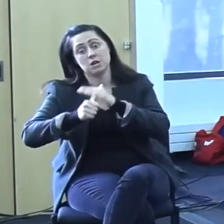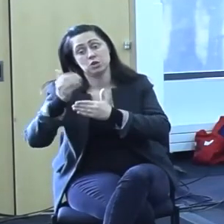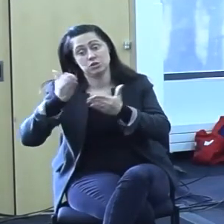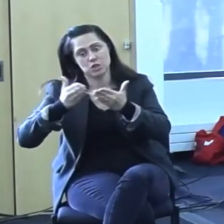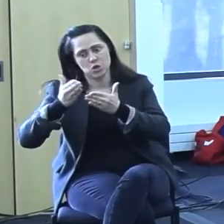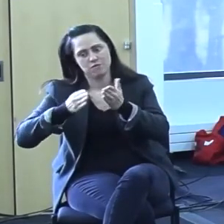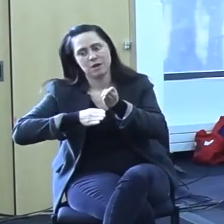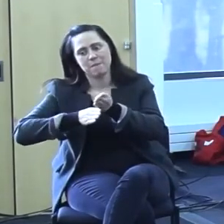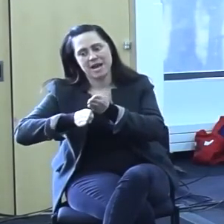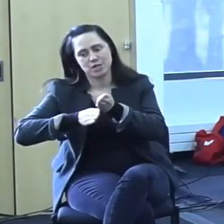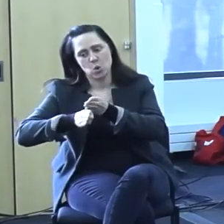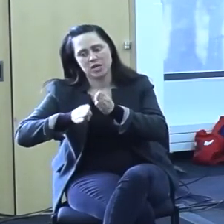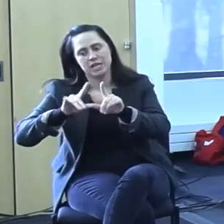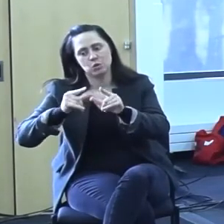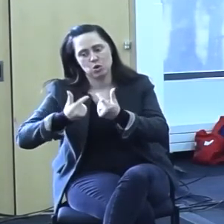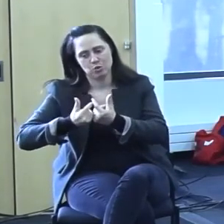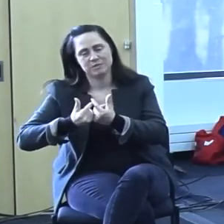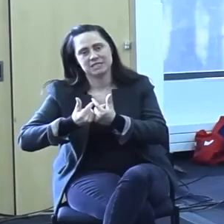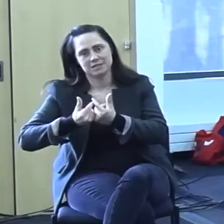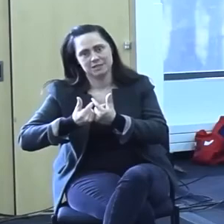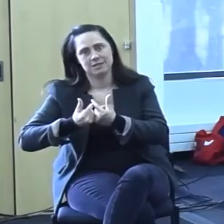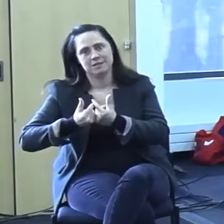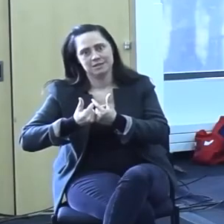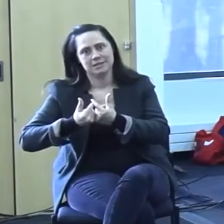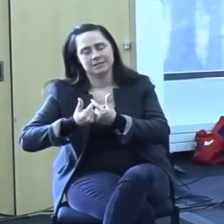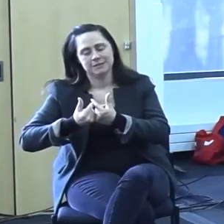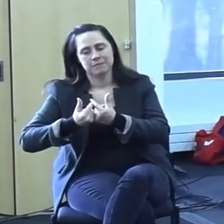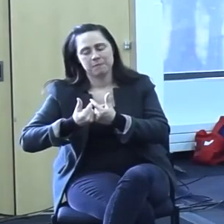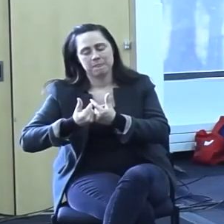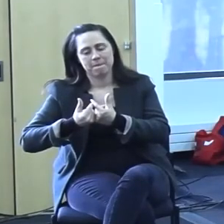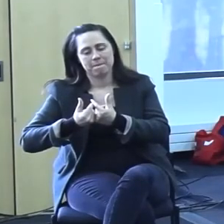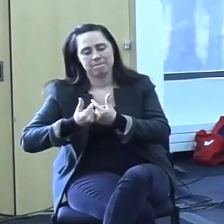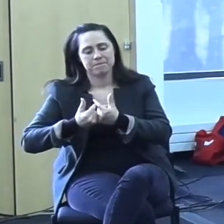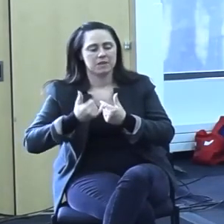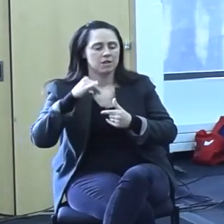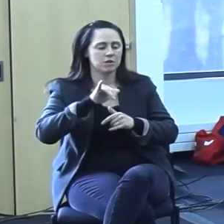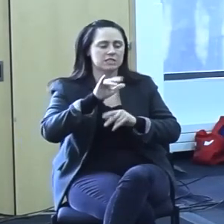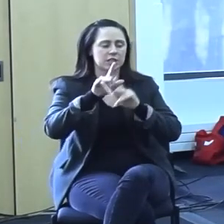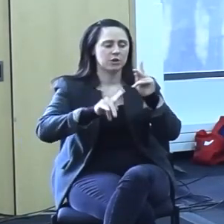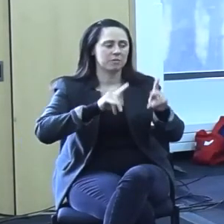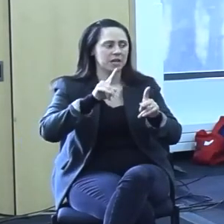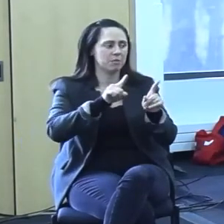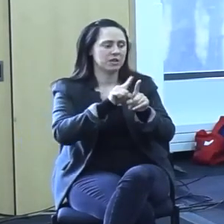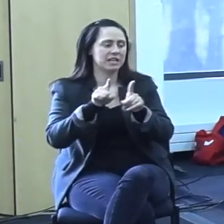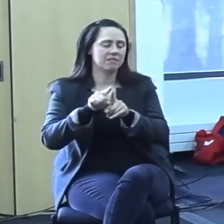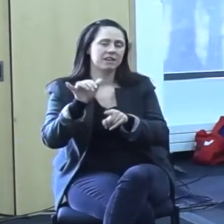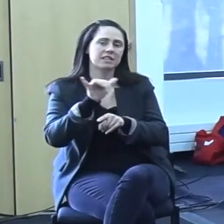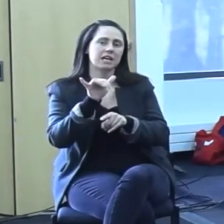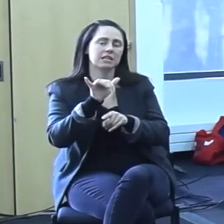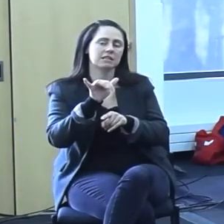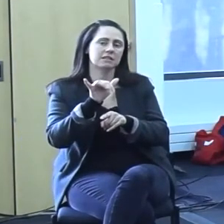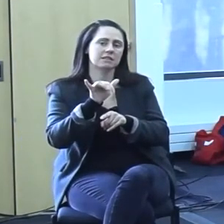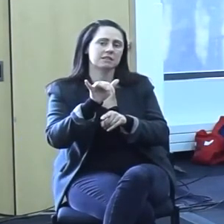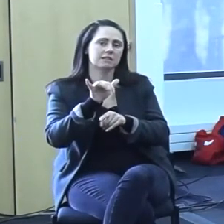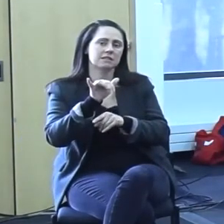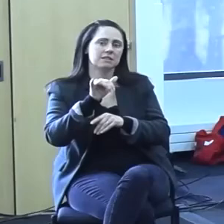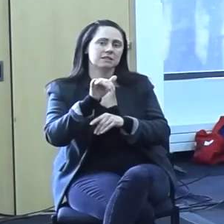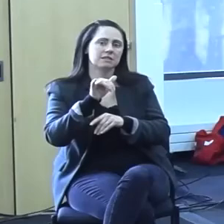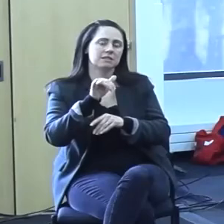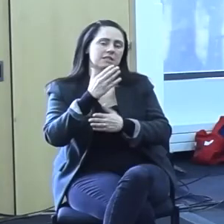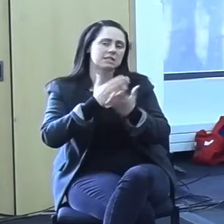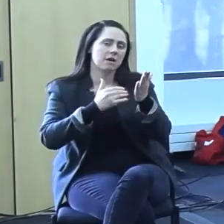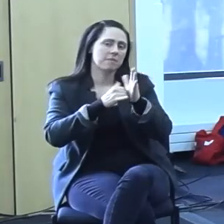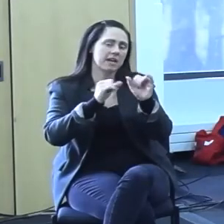like minority groups out there, there's still people, even like something that could